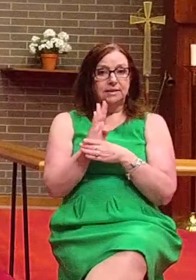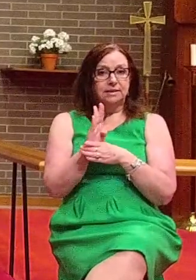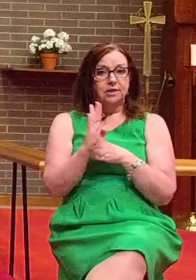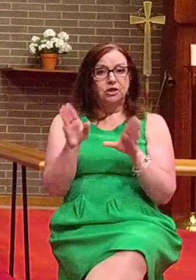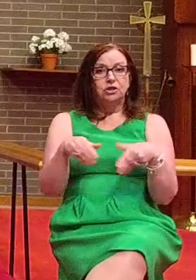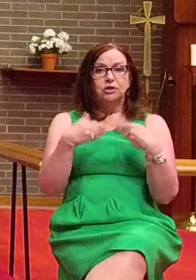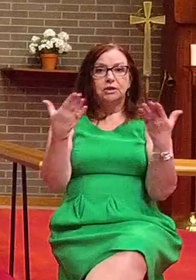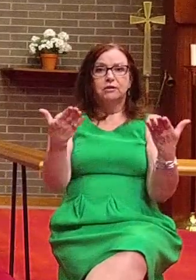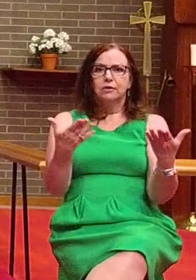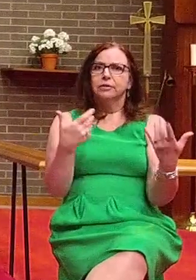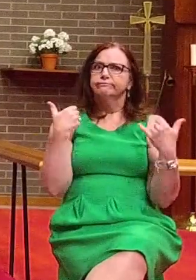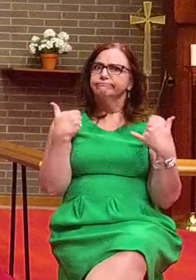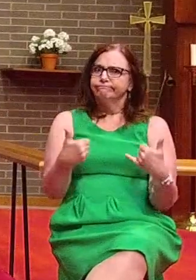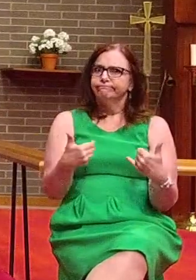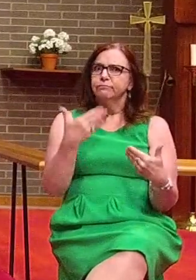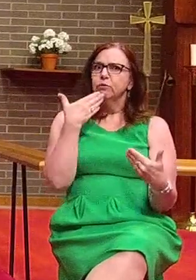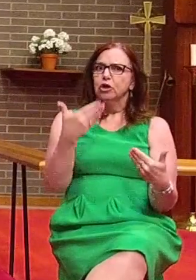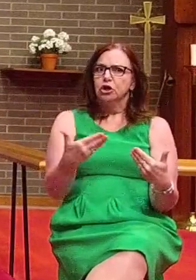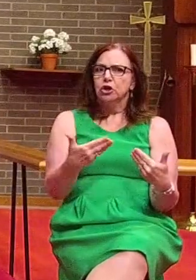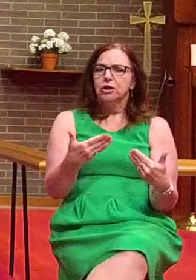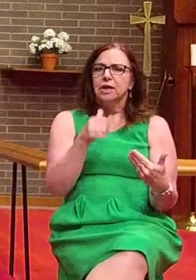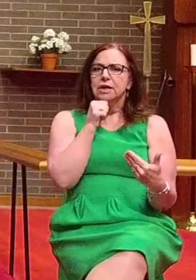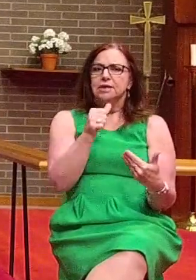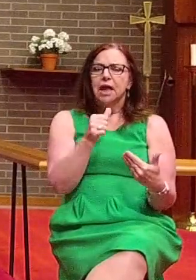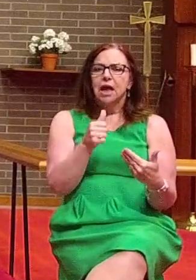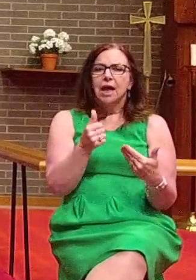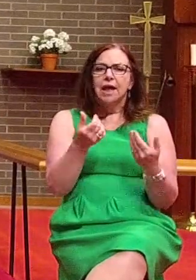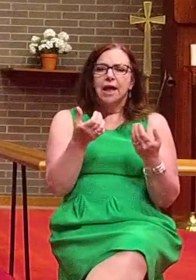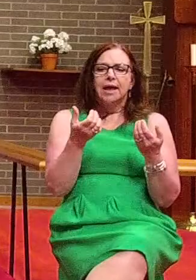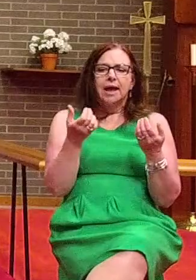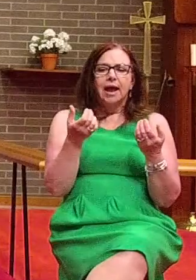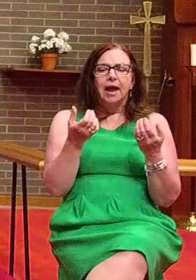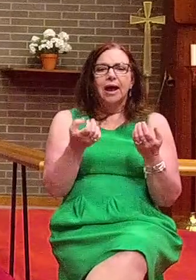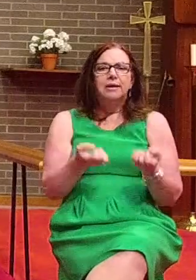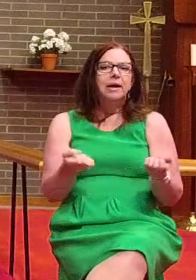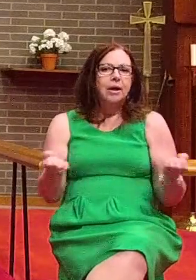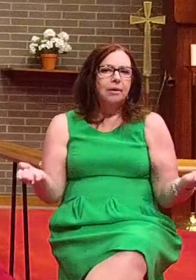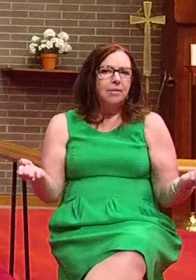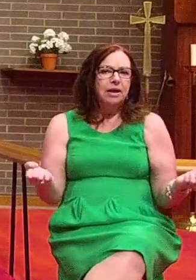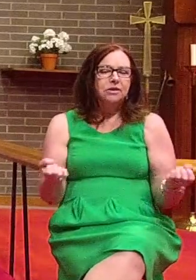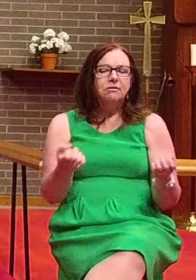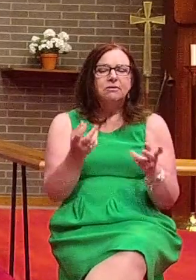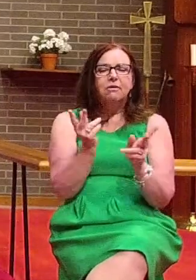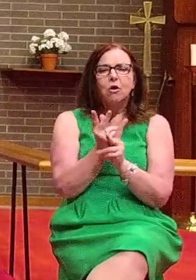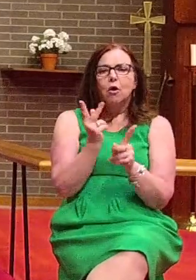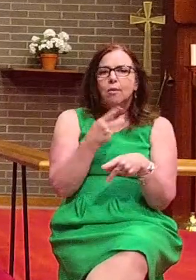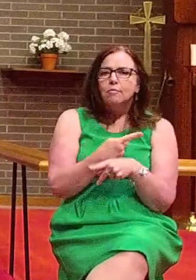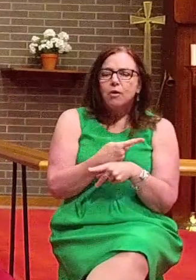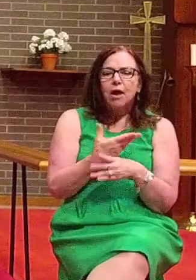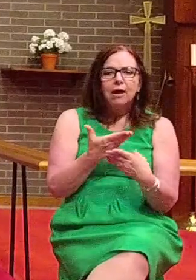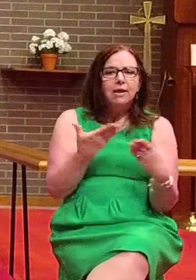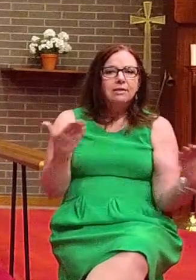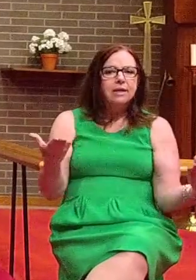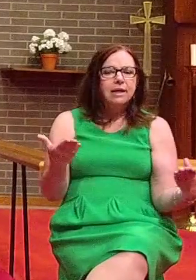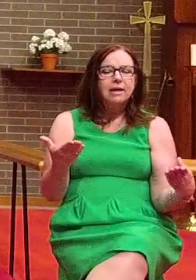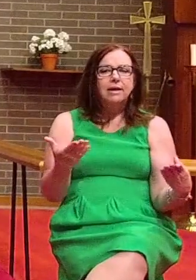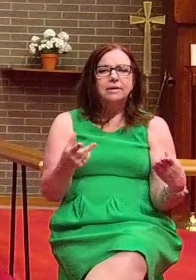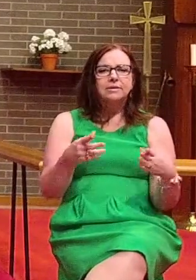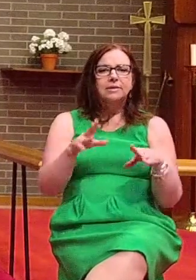the goods. Not goods in the sense of products and items